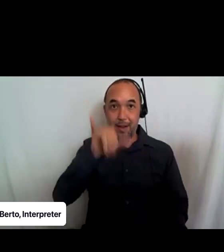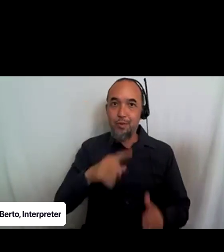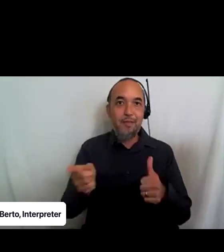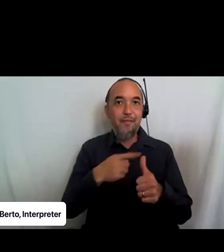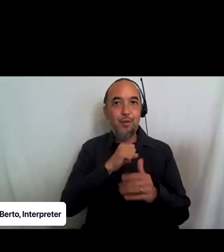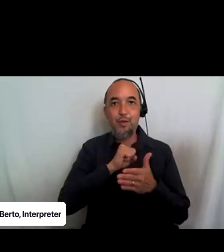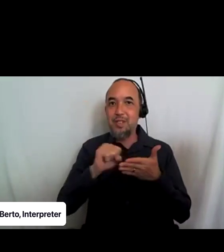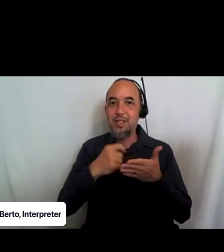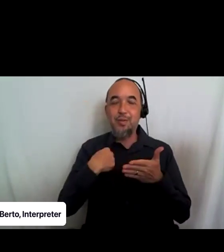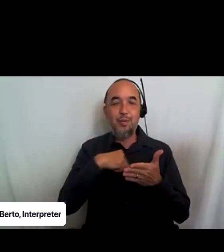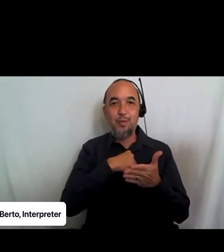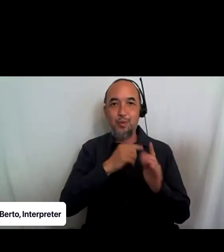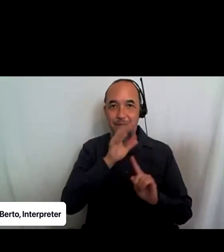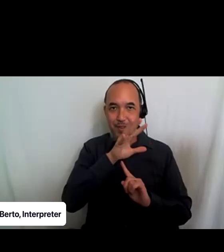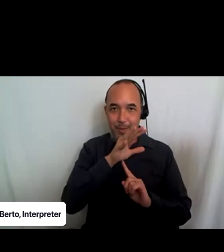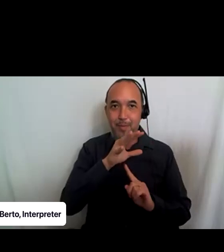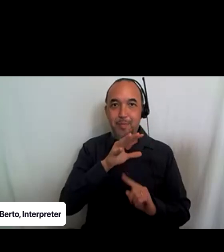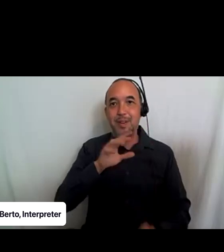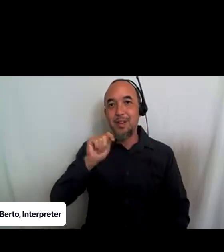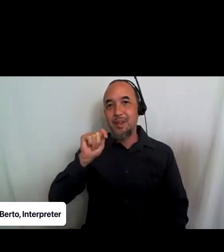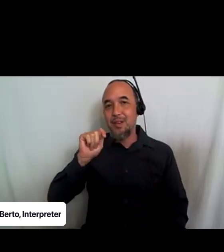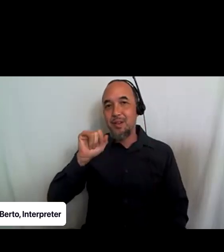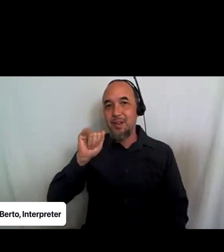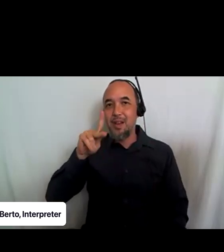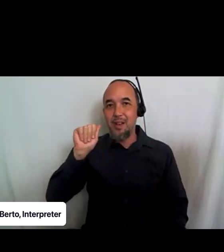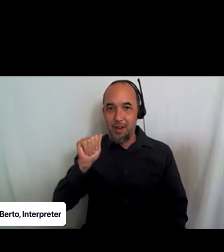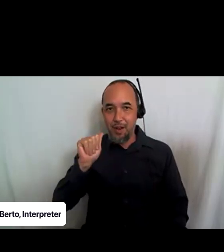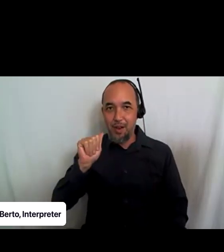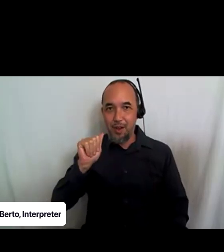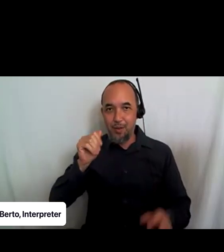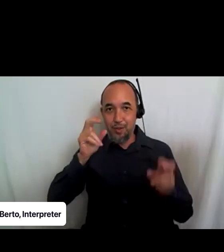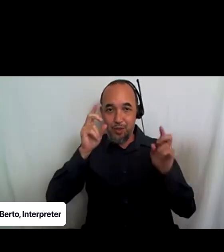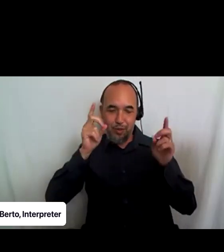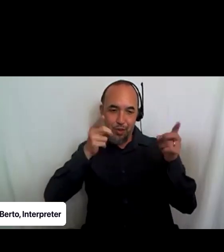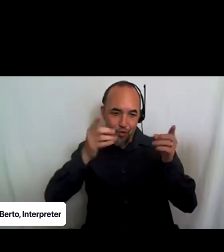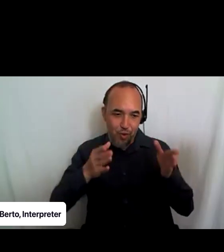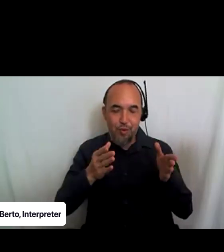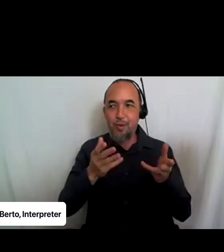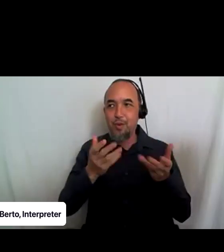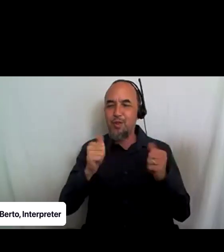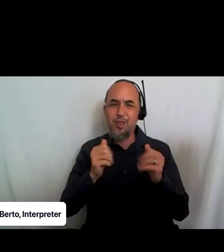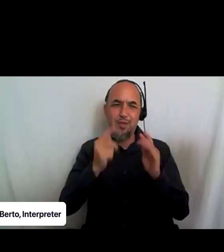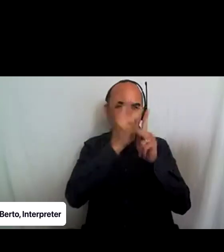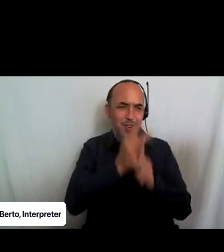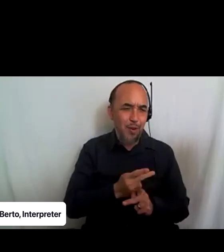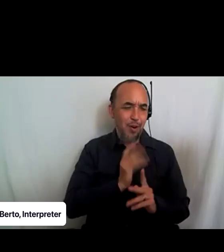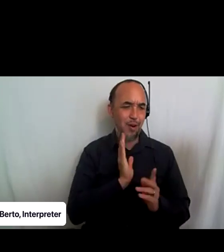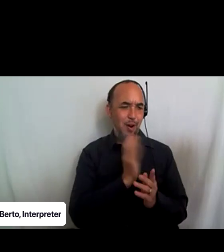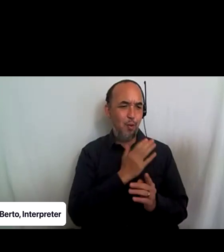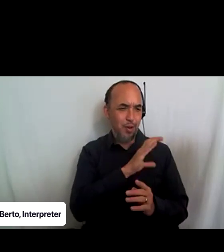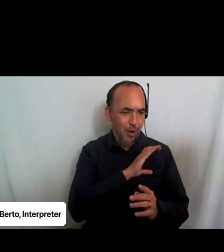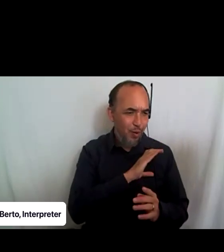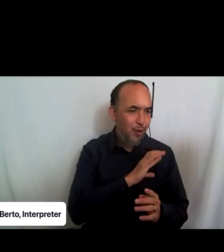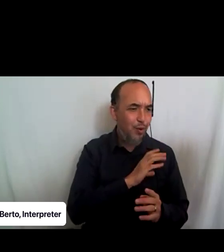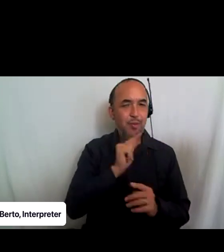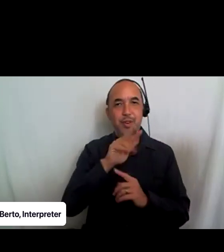show. And Taika was directing, and we were just trying to find the characters and find the tone of the show. So we